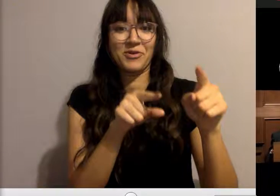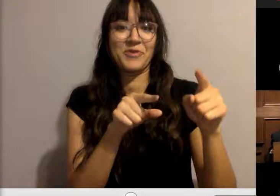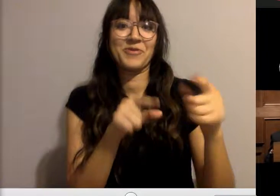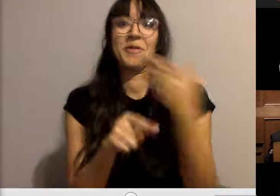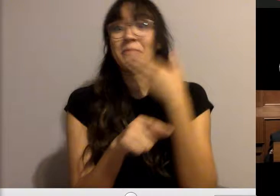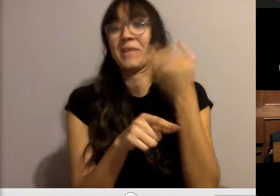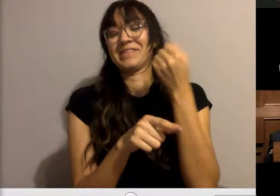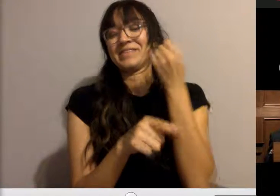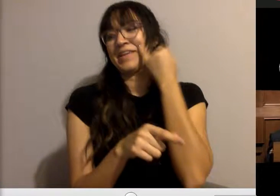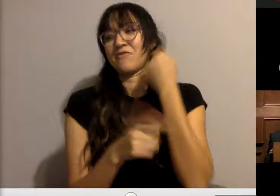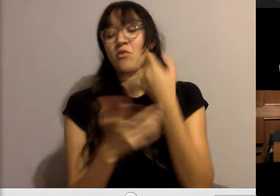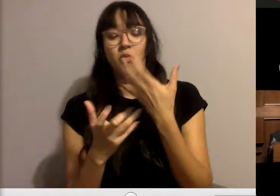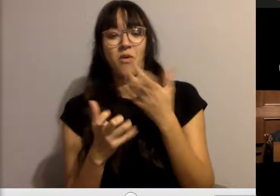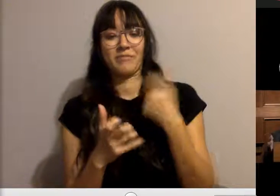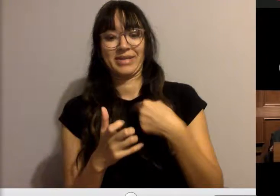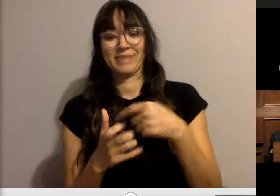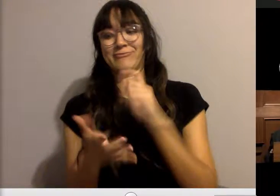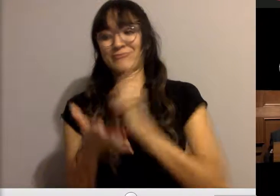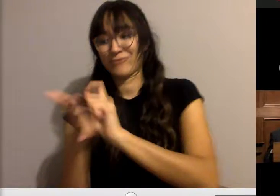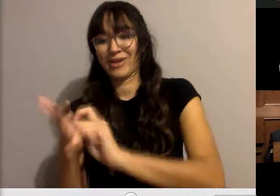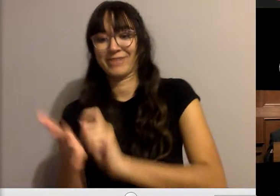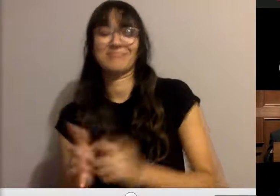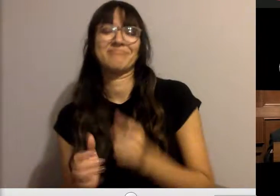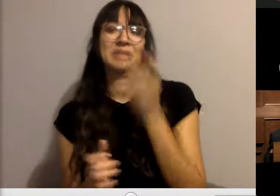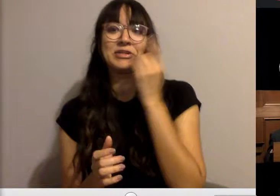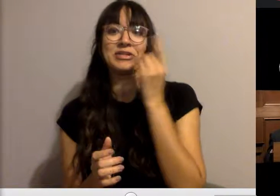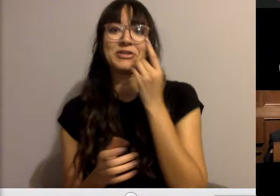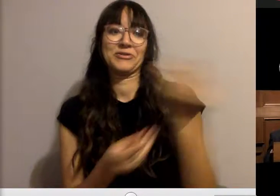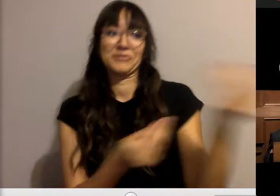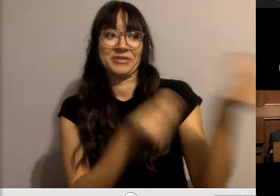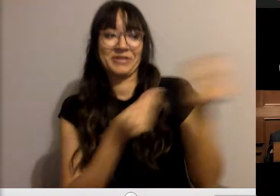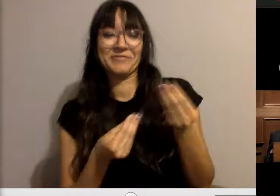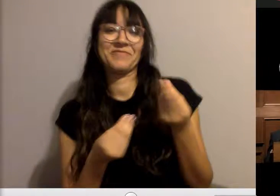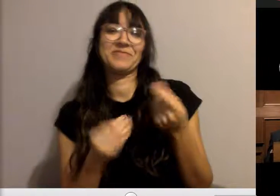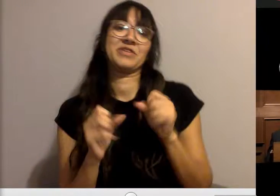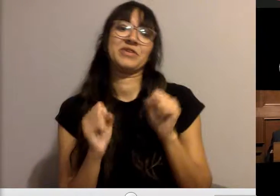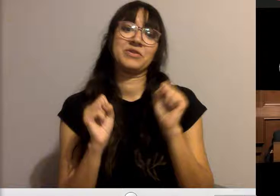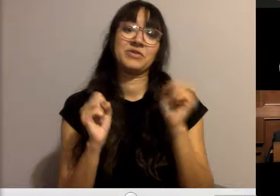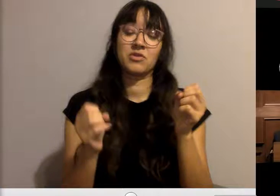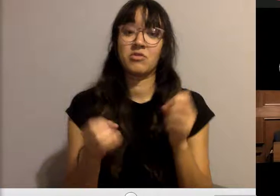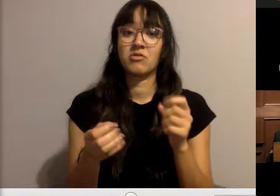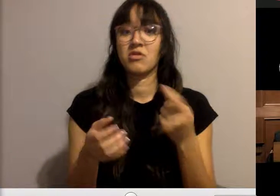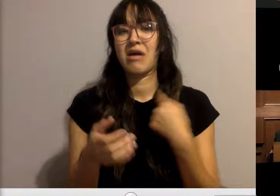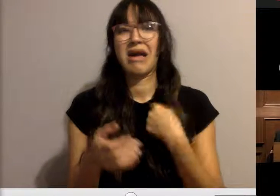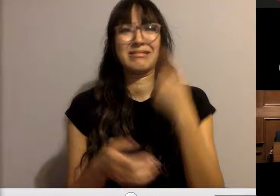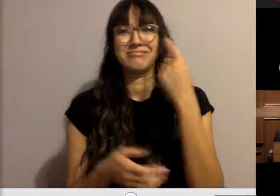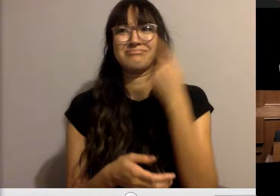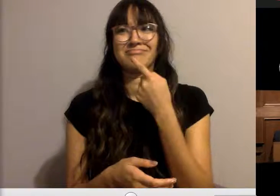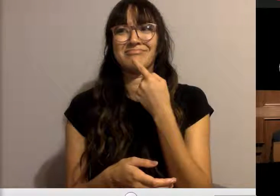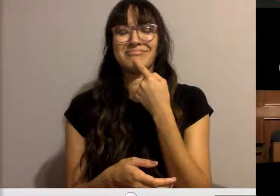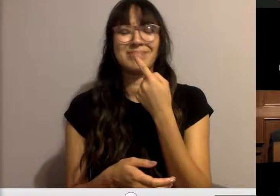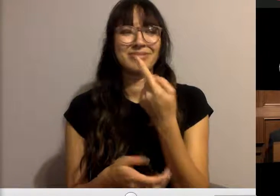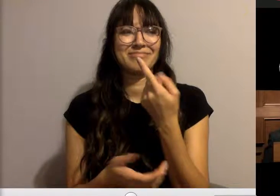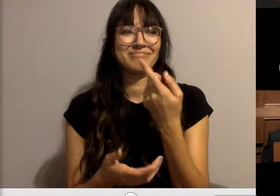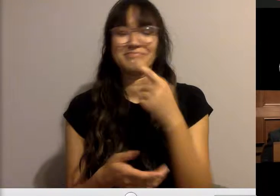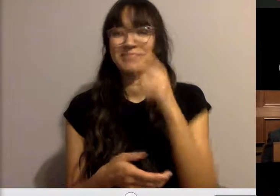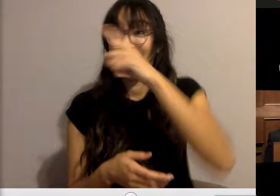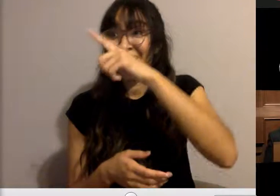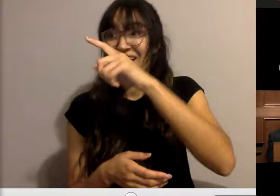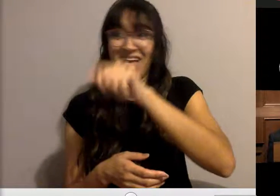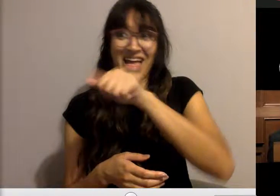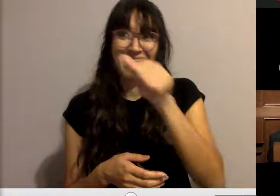about the collapse. And I said, well, anybody could do it. I mean, there's numerous people in this audience could be writing this